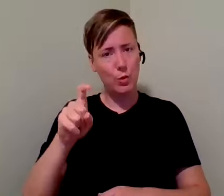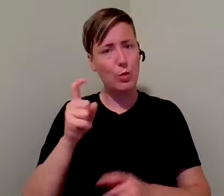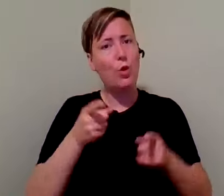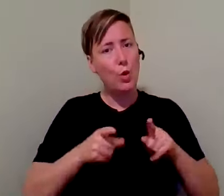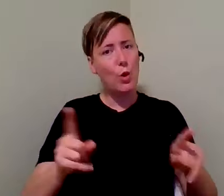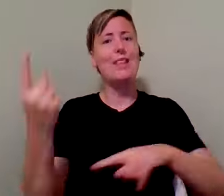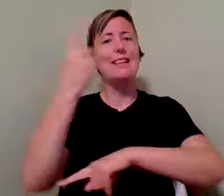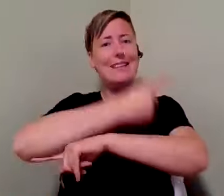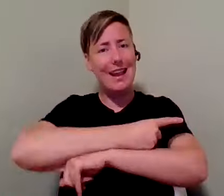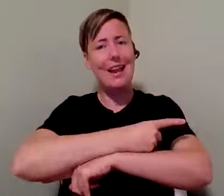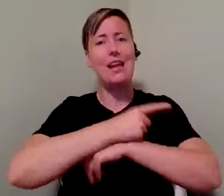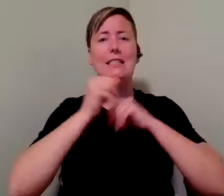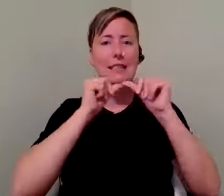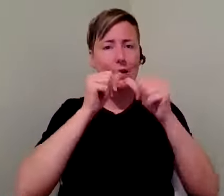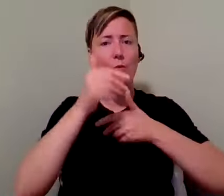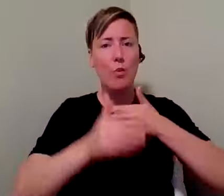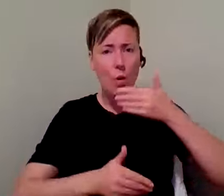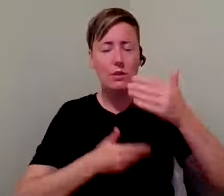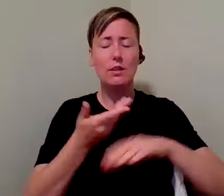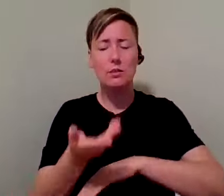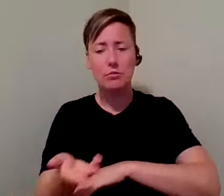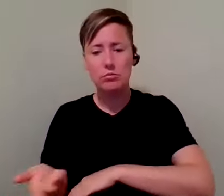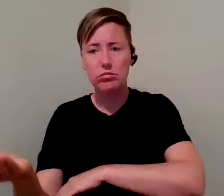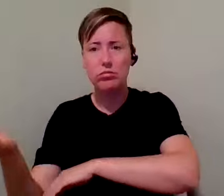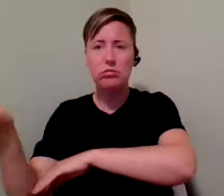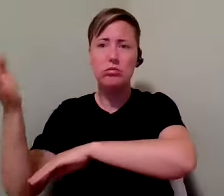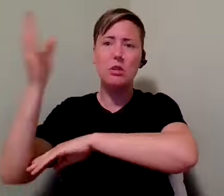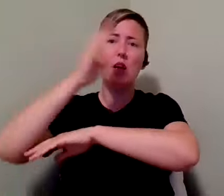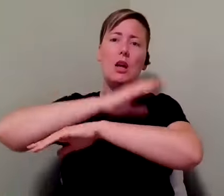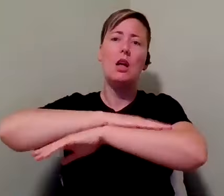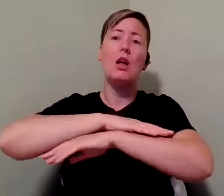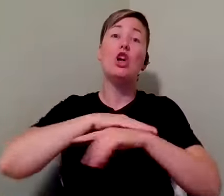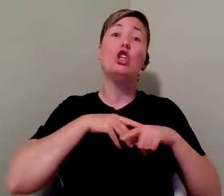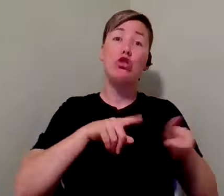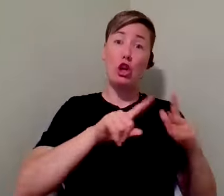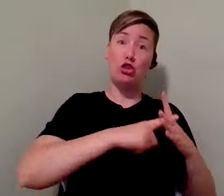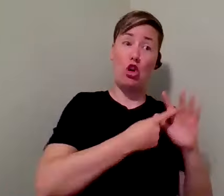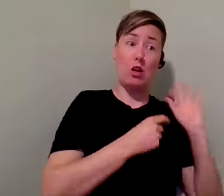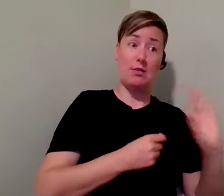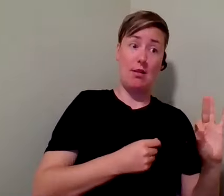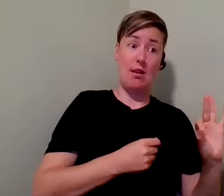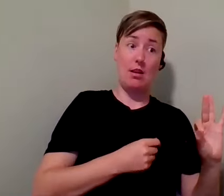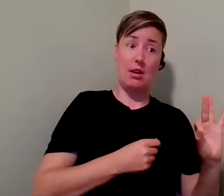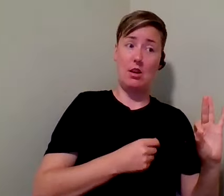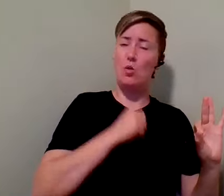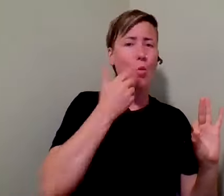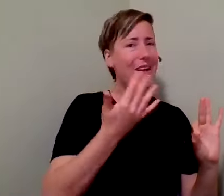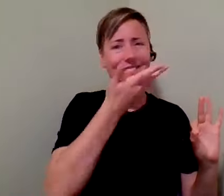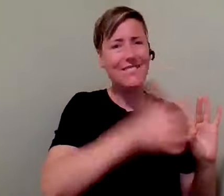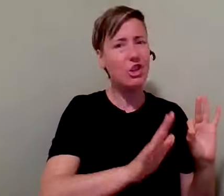the way, you do step 10 as you're starting step 9. You don't wait to finish step 9. And 11, listen,